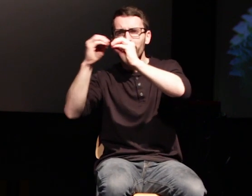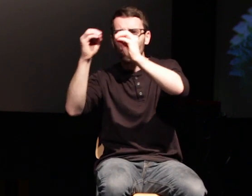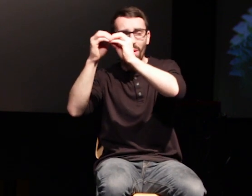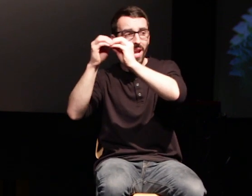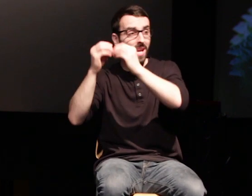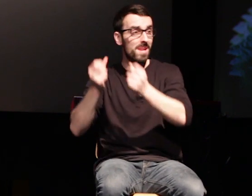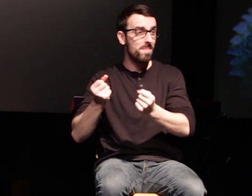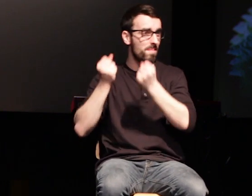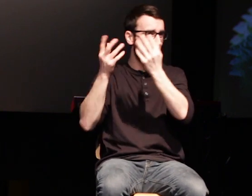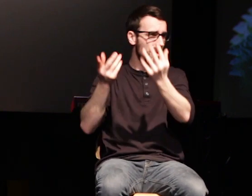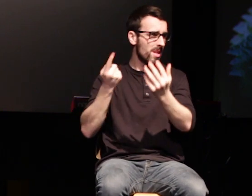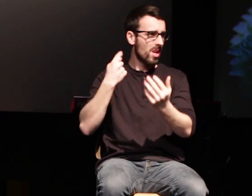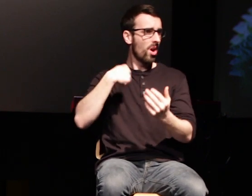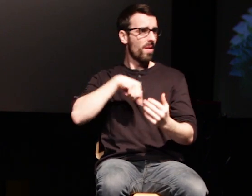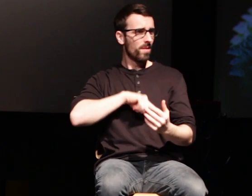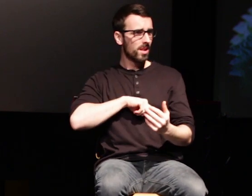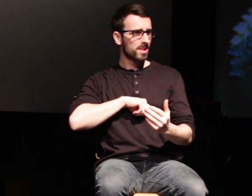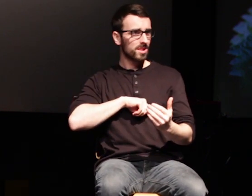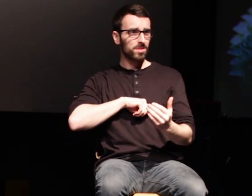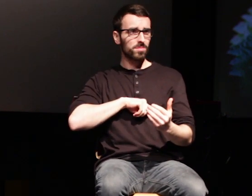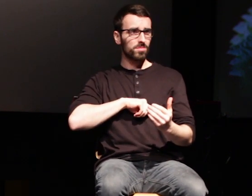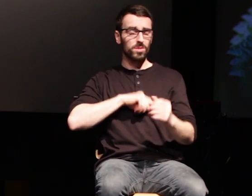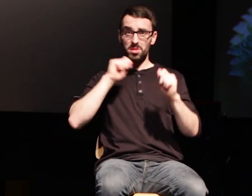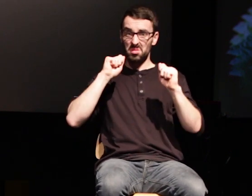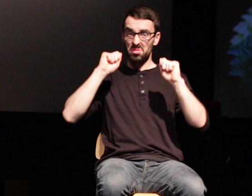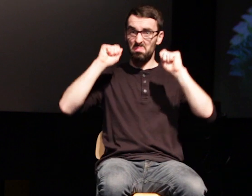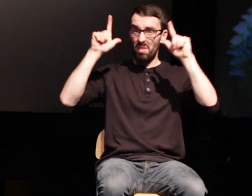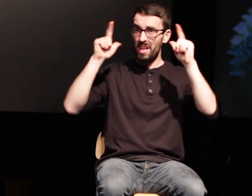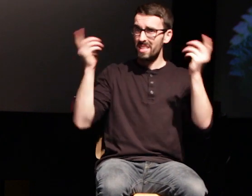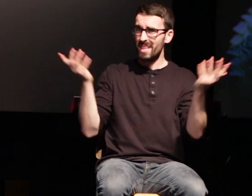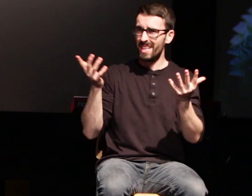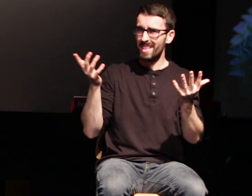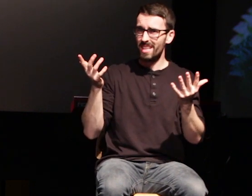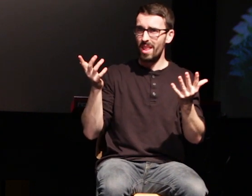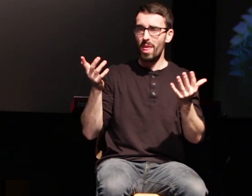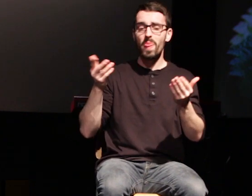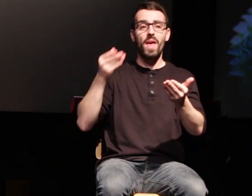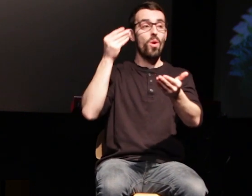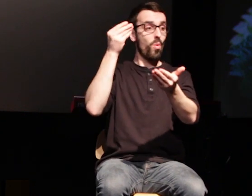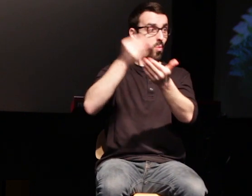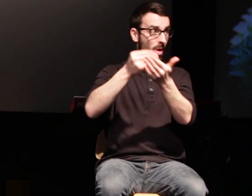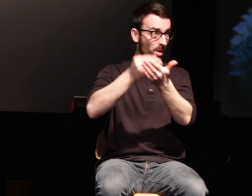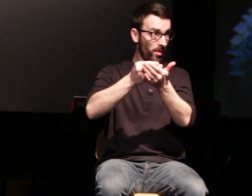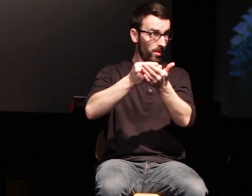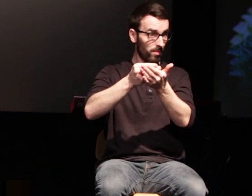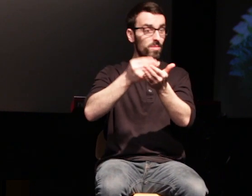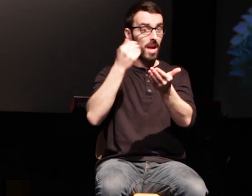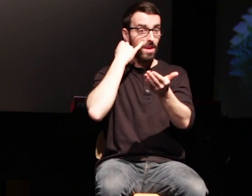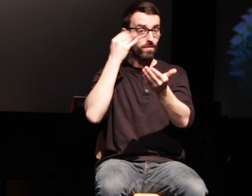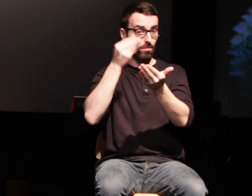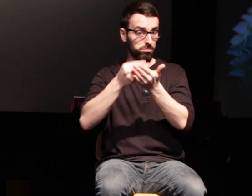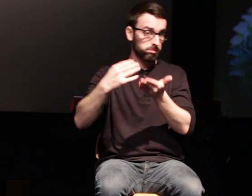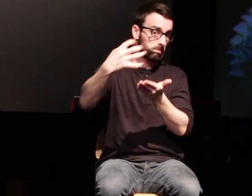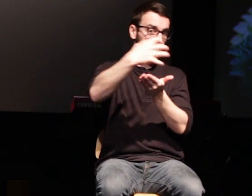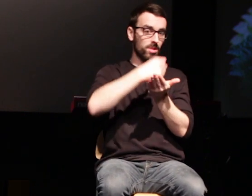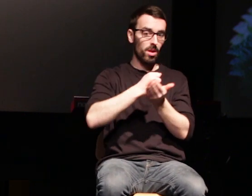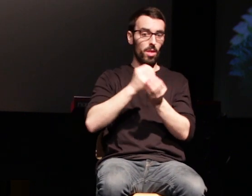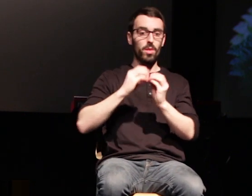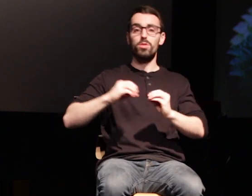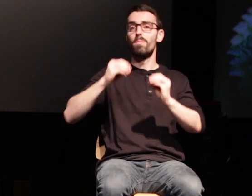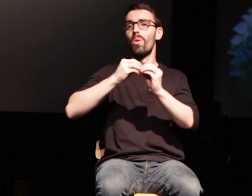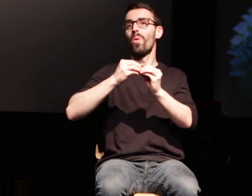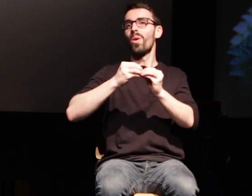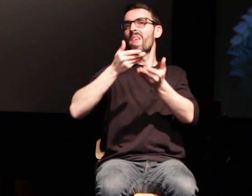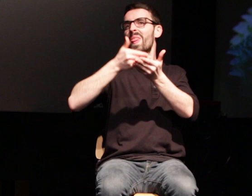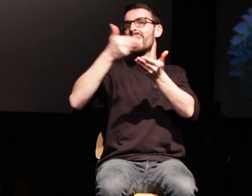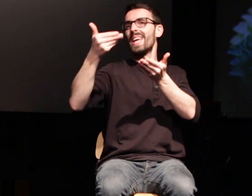surprised by. And this is why it says the deceitfulness of wealth is the stuff that comes with that. Stuff we didn't